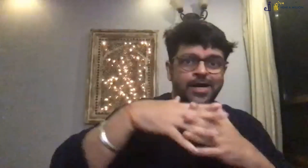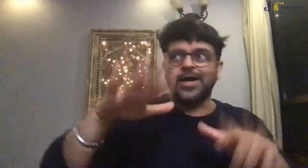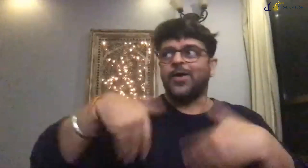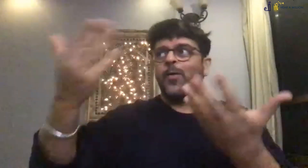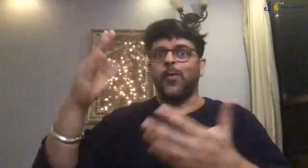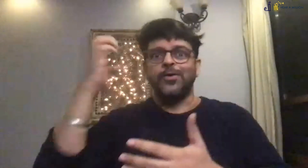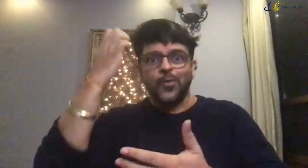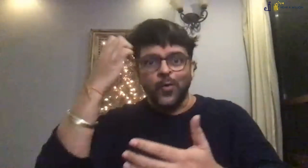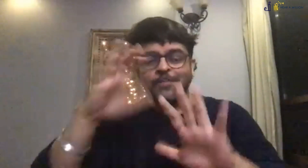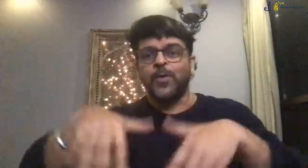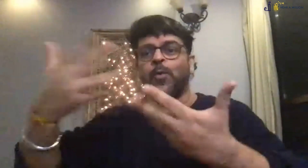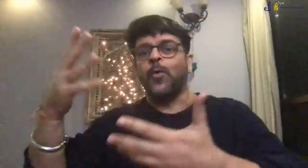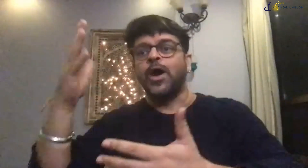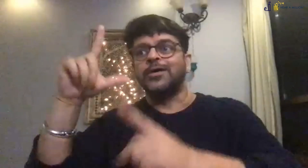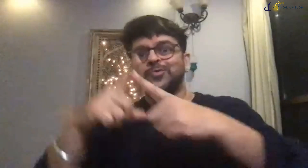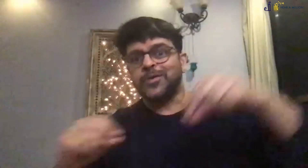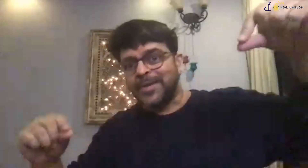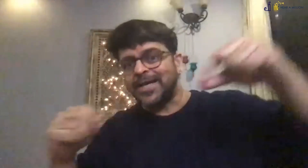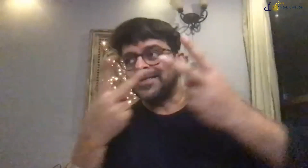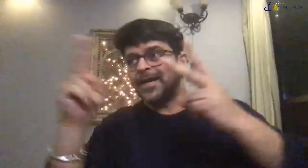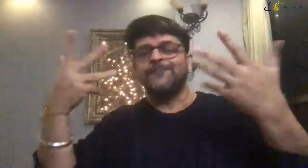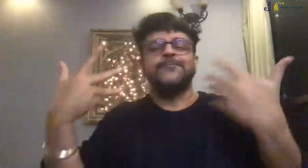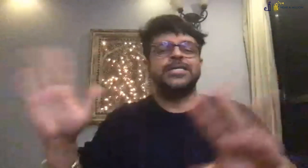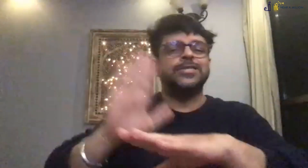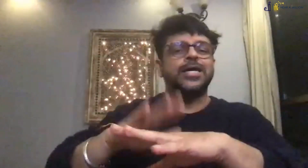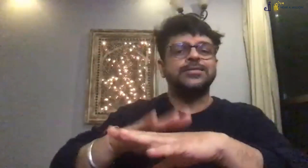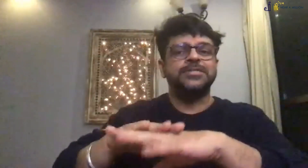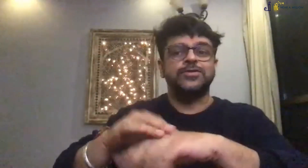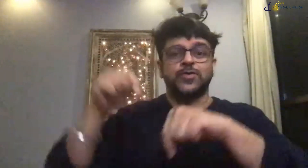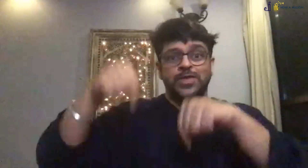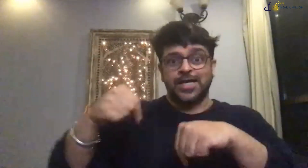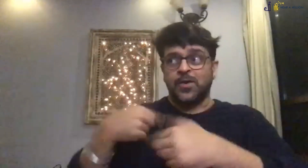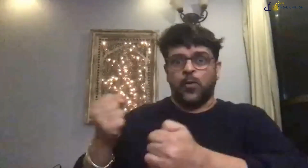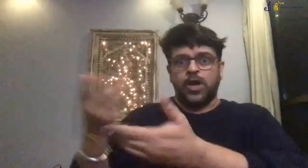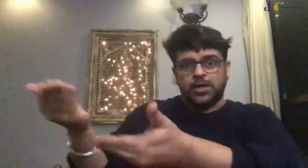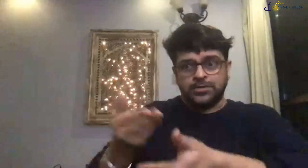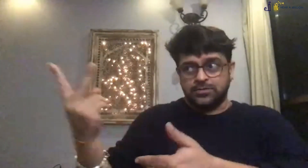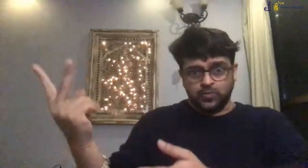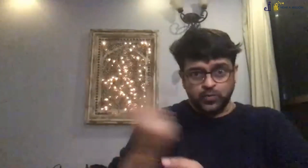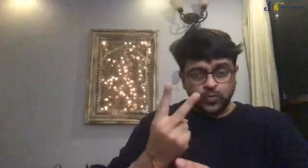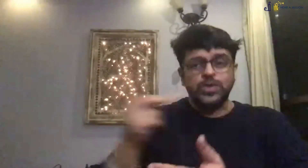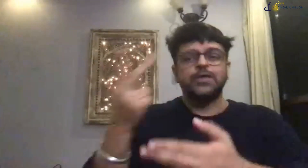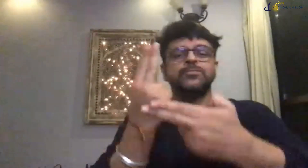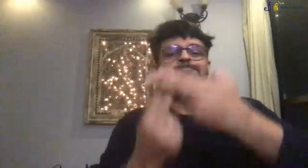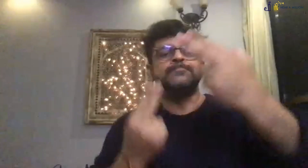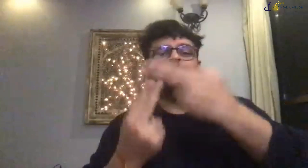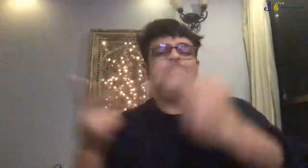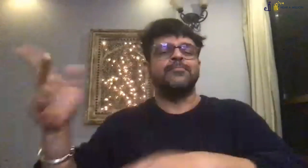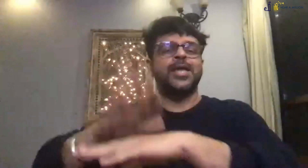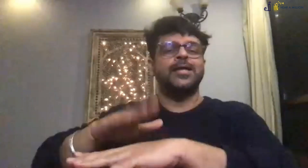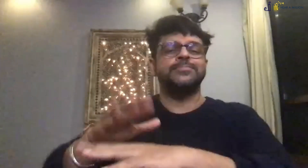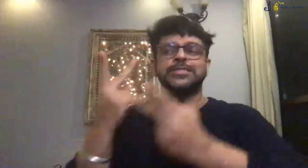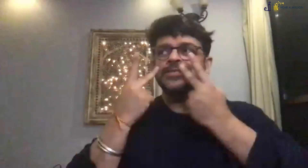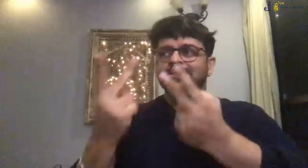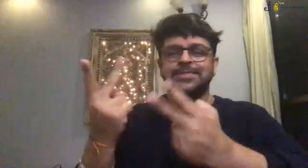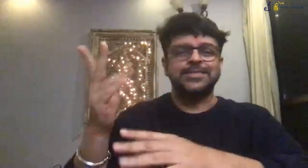in other countries as well, be it in the US or in the Europe, in Japan, etc. So they've had that experience. So I'd like to have both of them